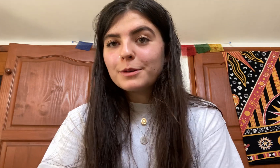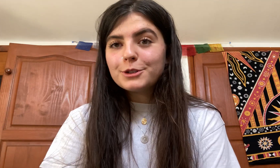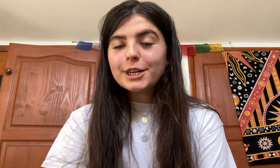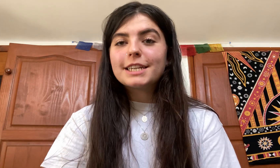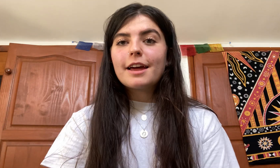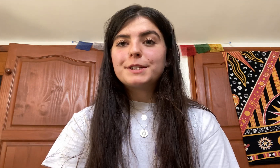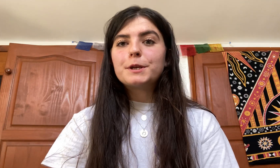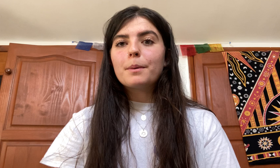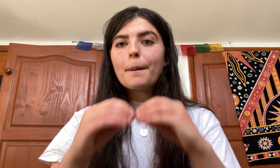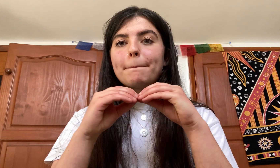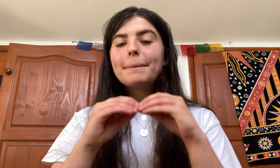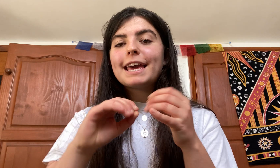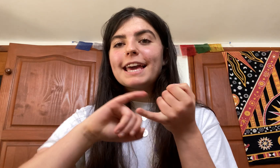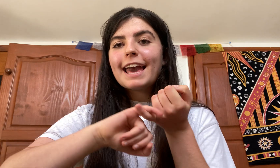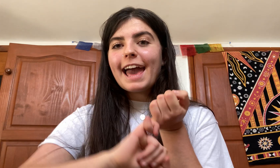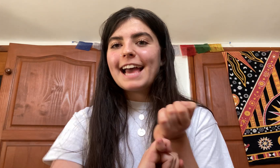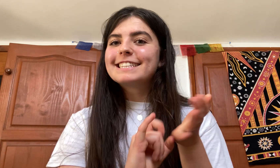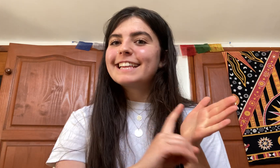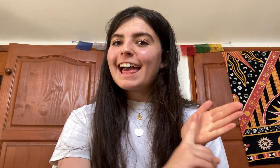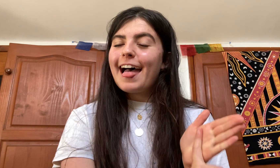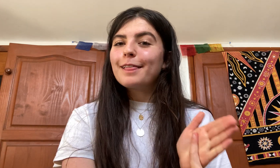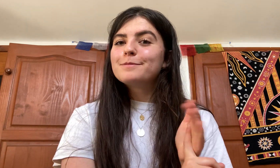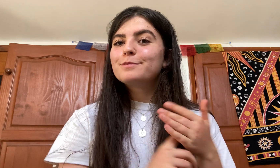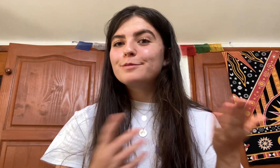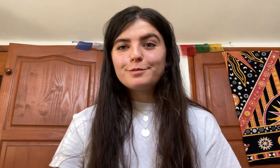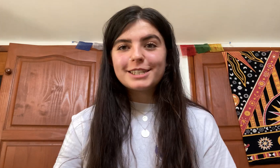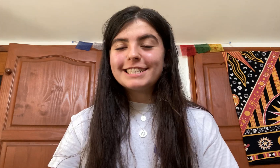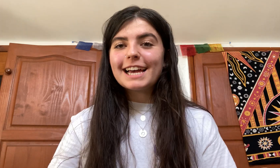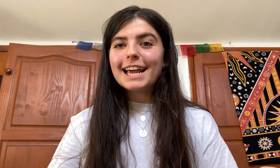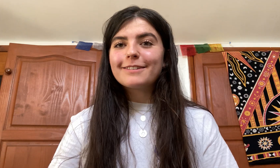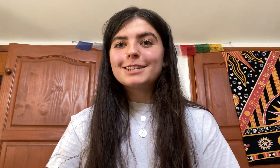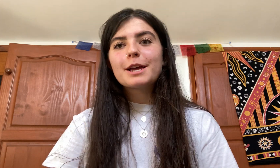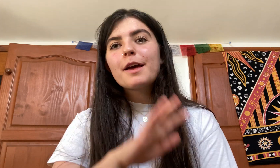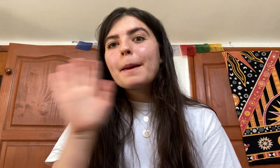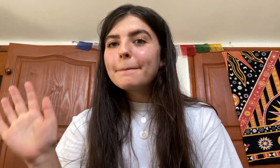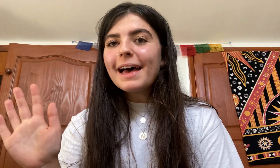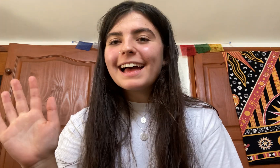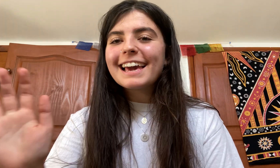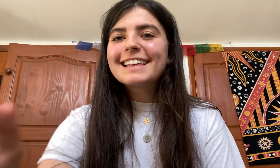enjoyed learning some more BSL, British Sign Language. Bye!